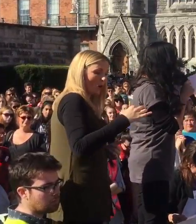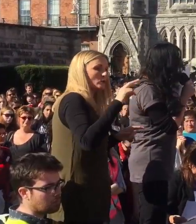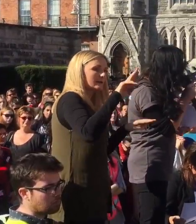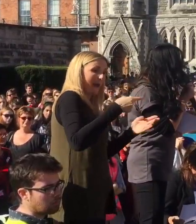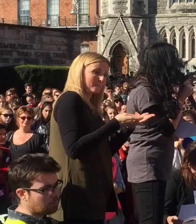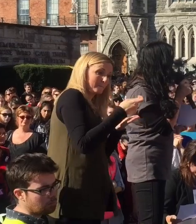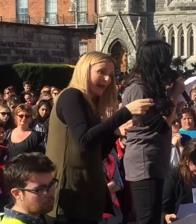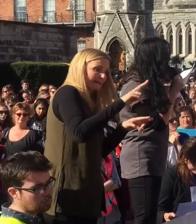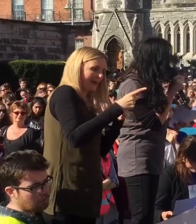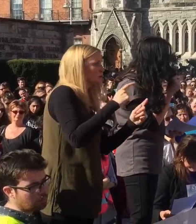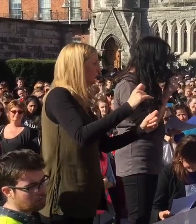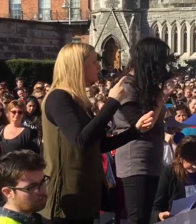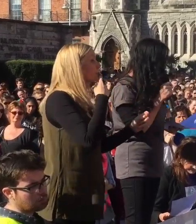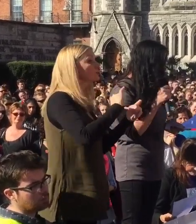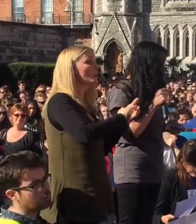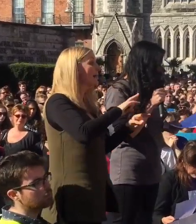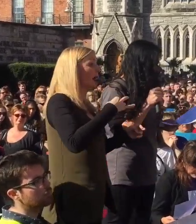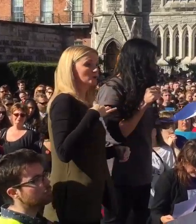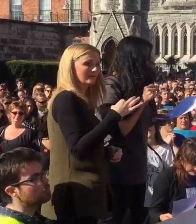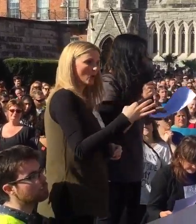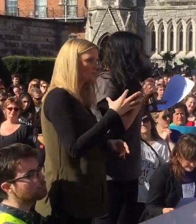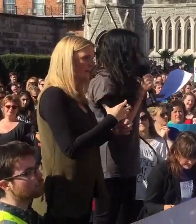do it. Those who can't, don't.